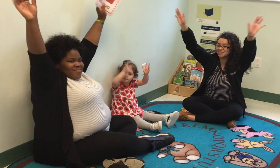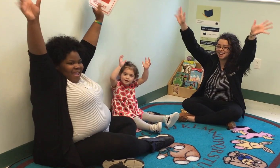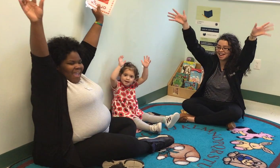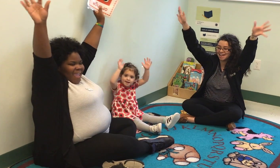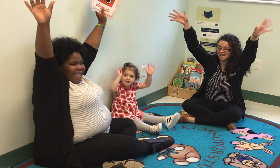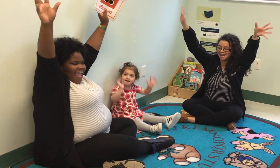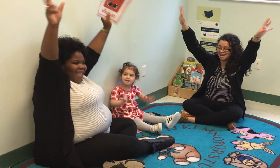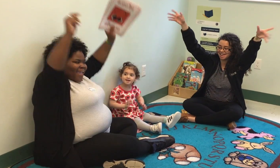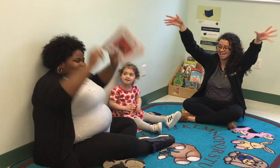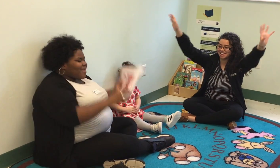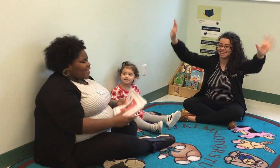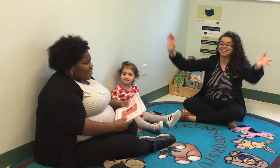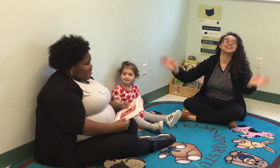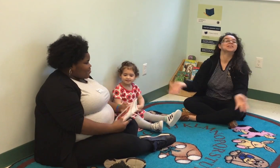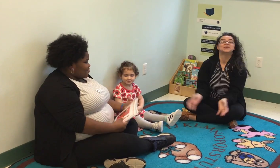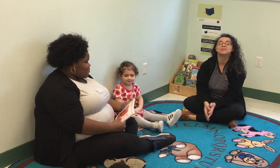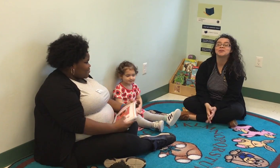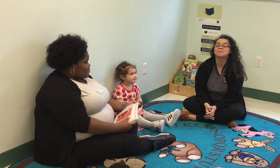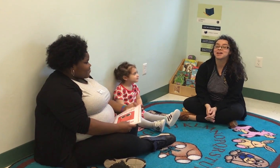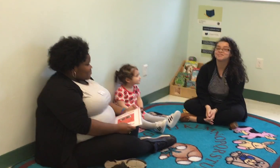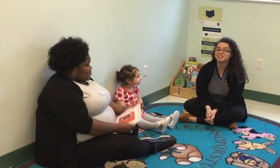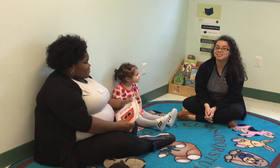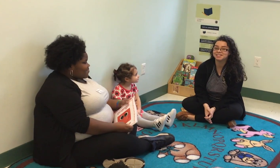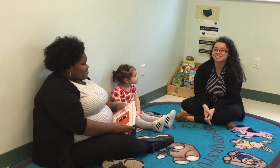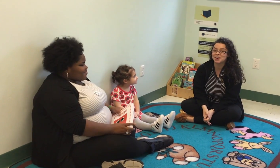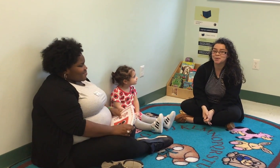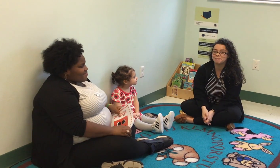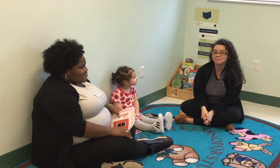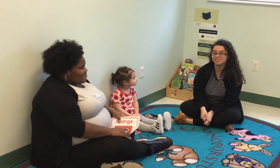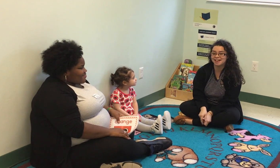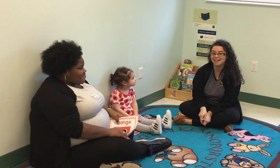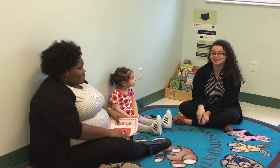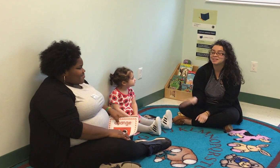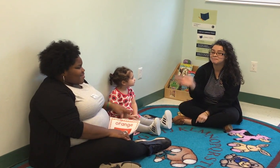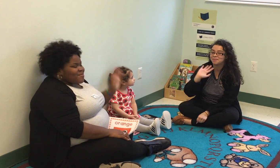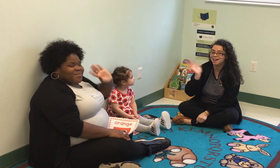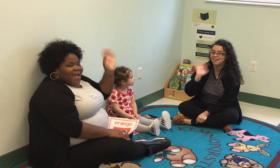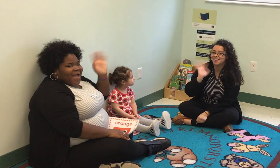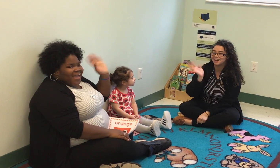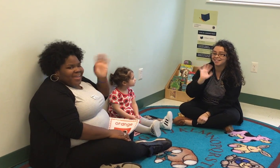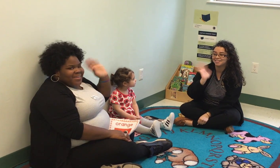hooray! We hope you had fun doing the sound with Mom and Dad. Bye! Bye.